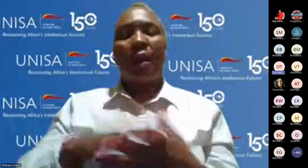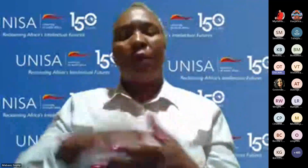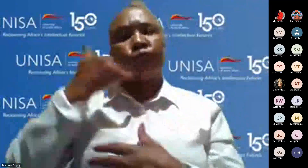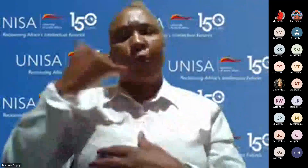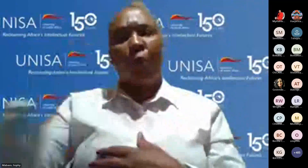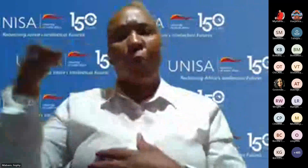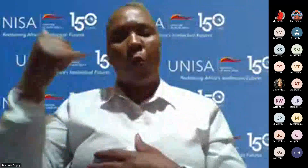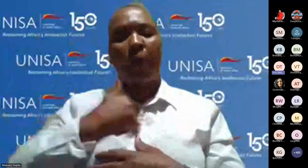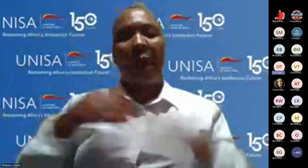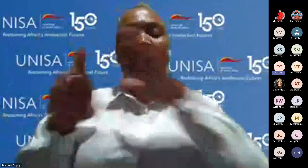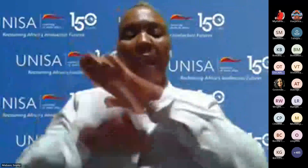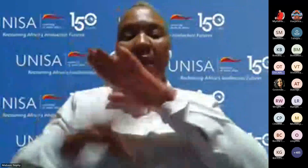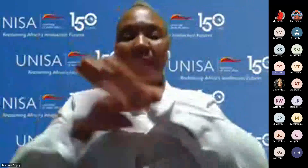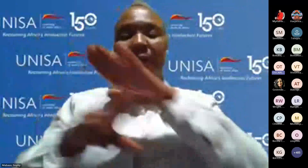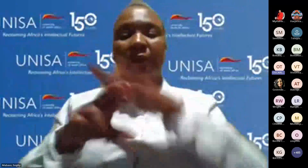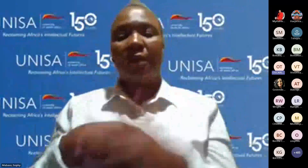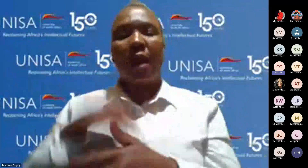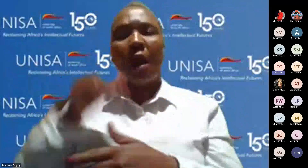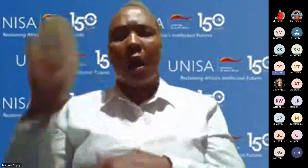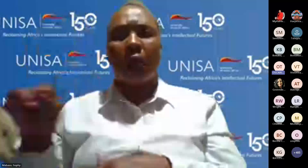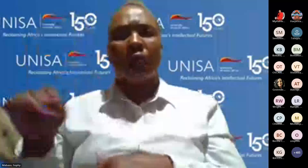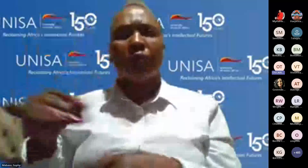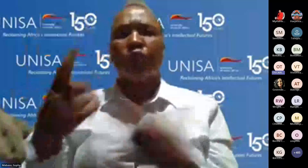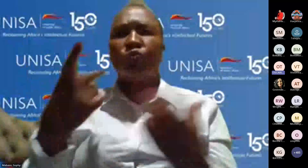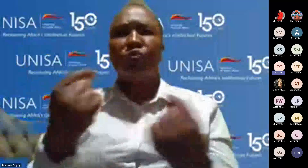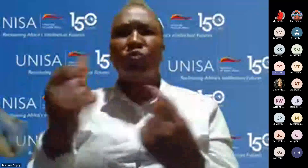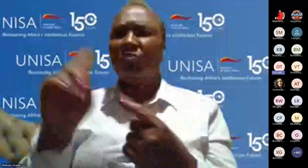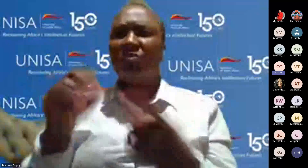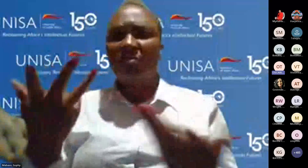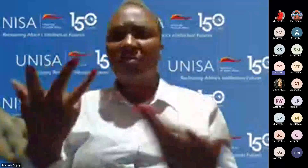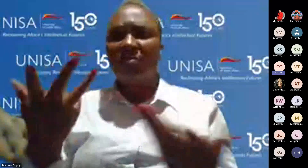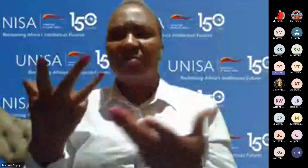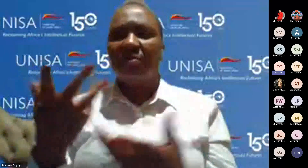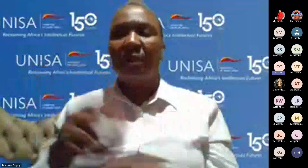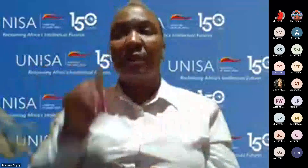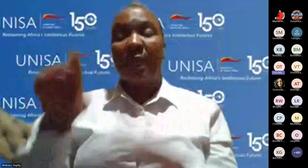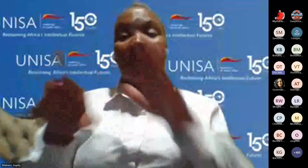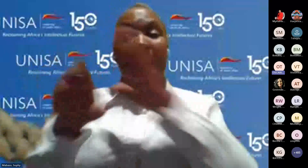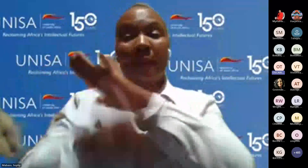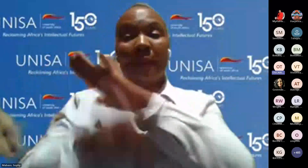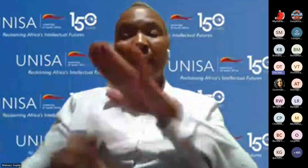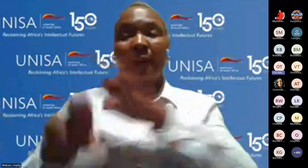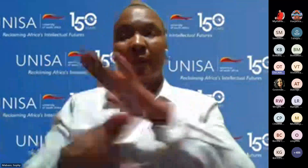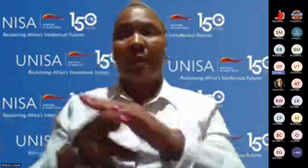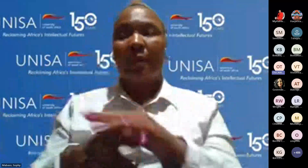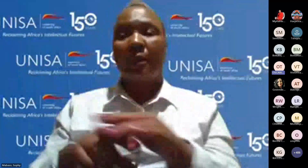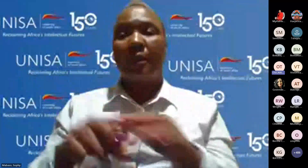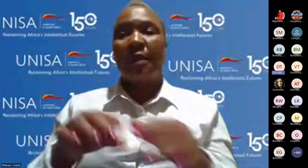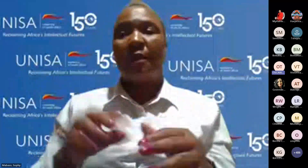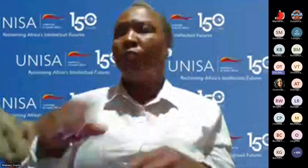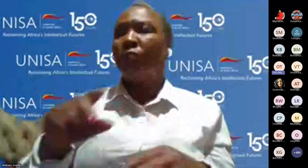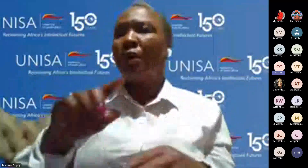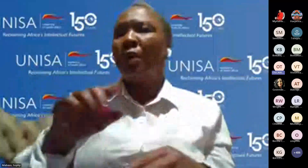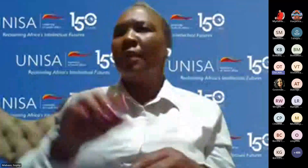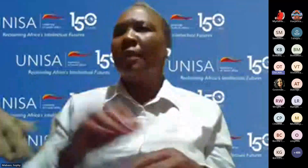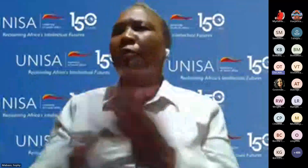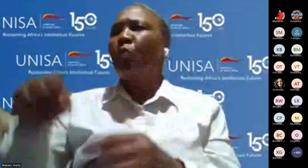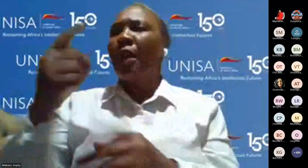region, ask what should I do? And then they just sent me to another person, to the other